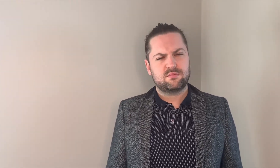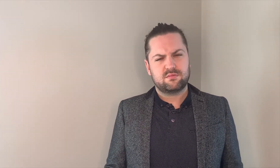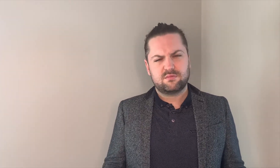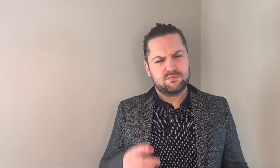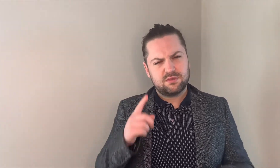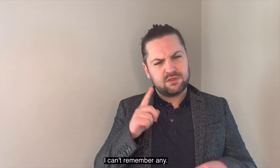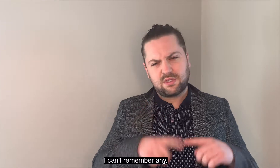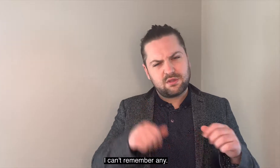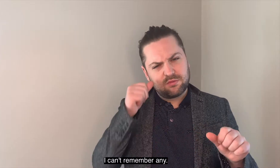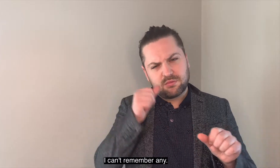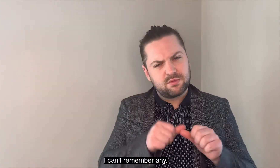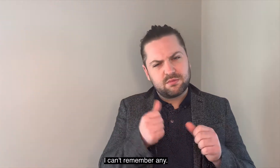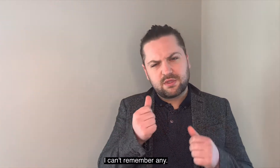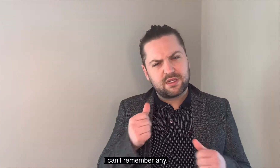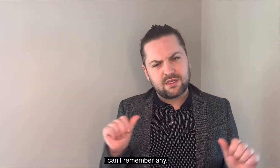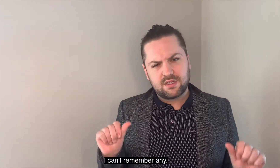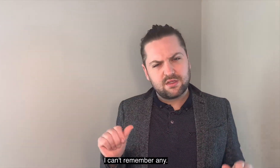I can't remember any.